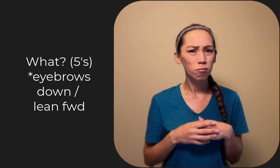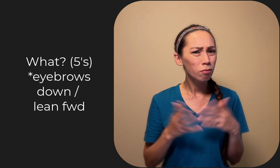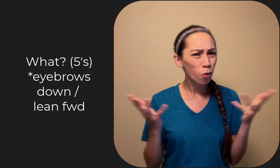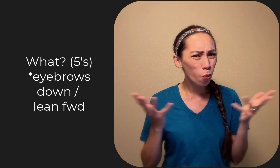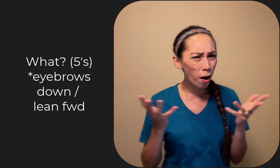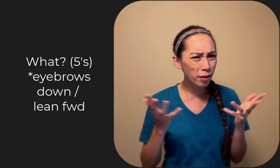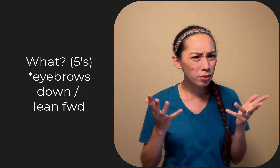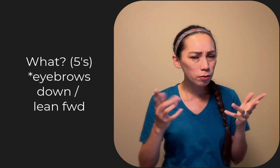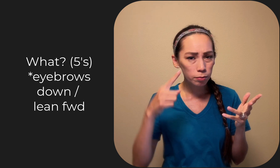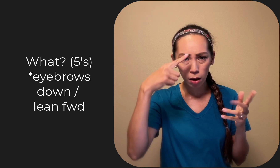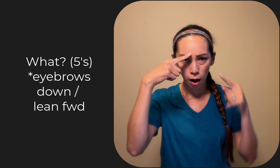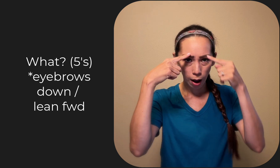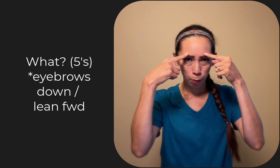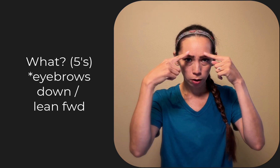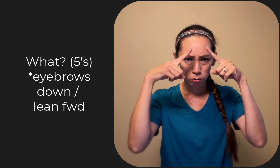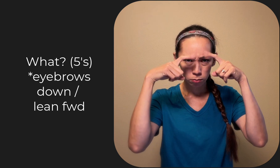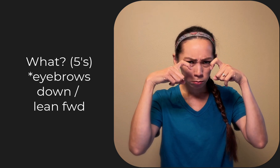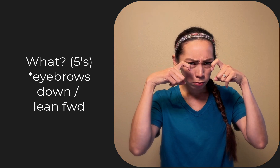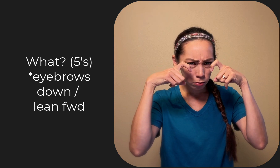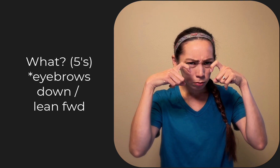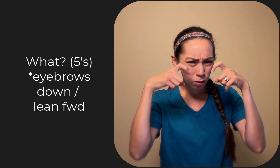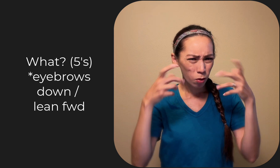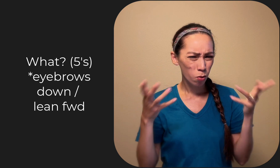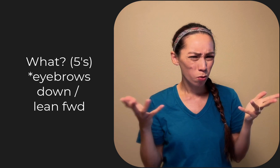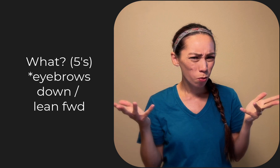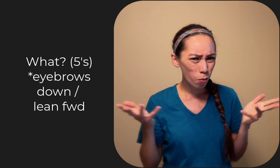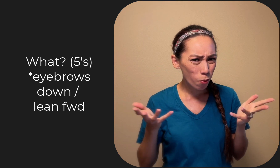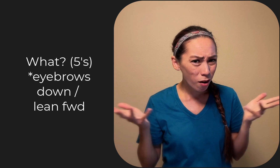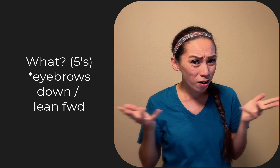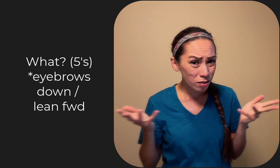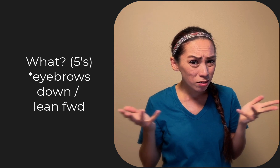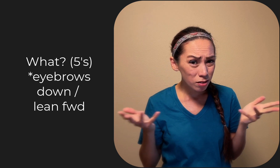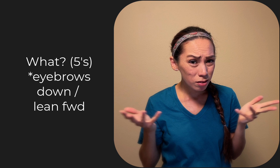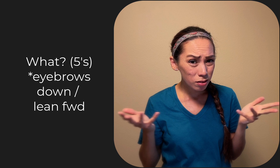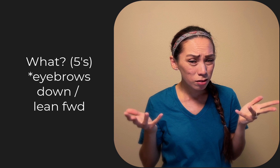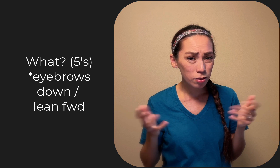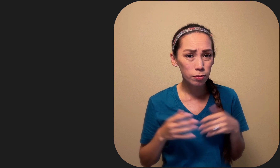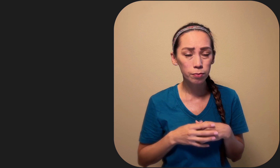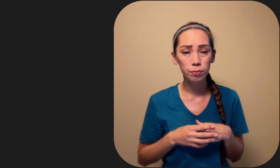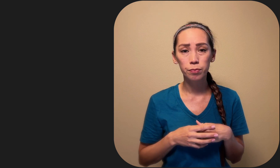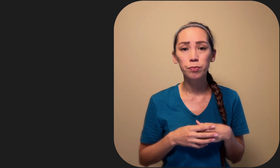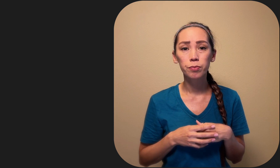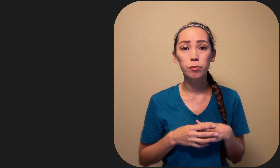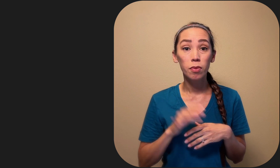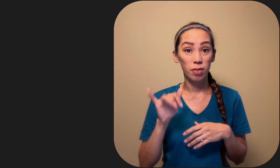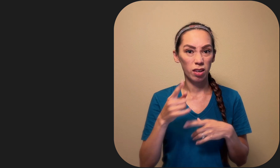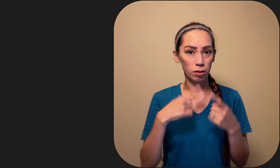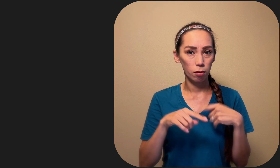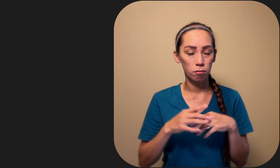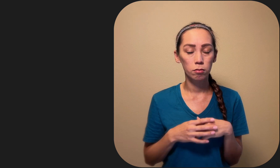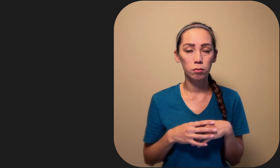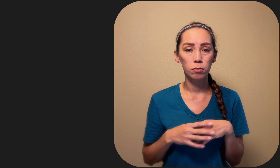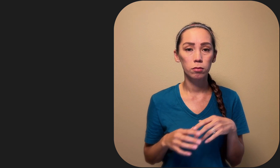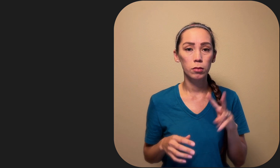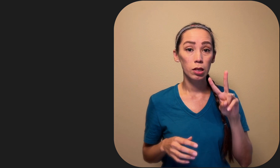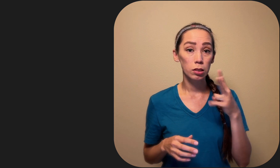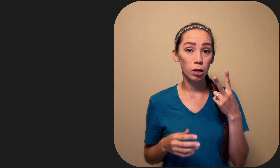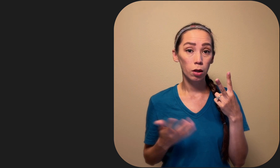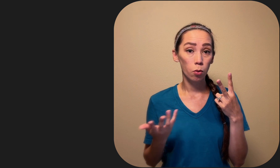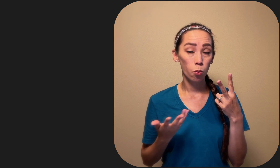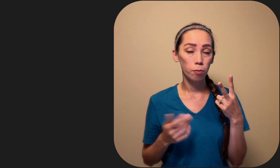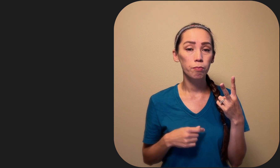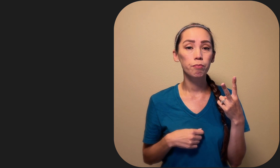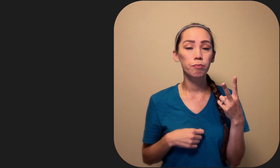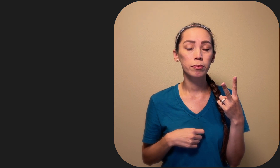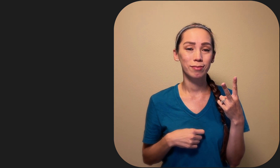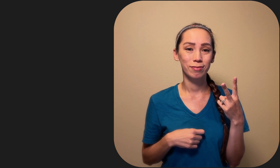what, with your eyebrows down, leaning slightly forward, and signing